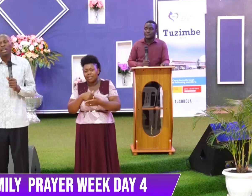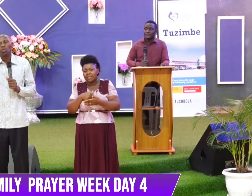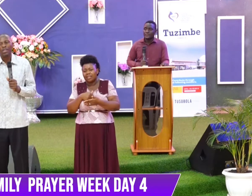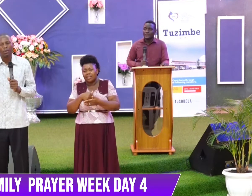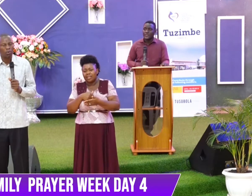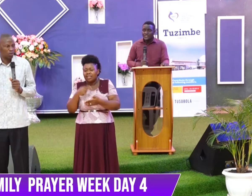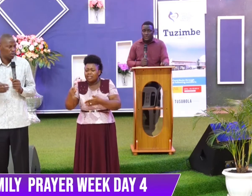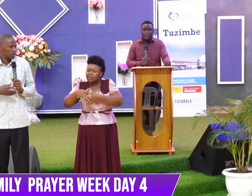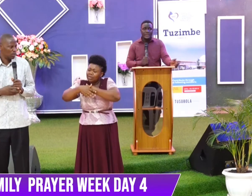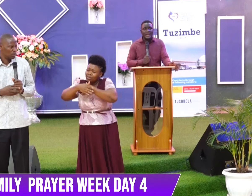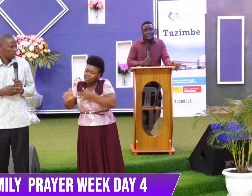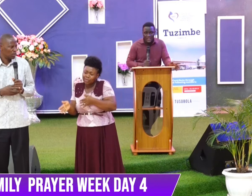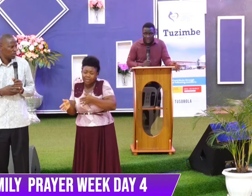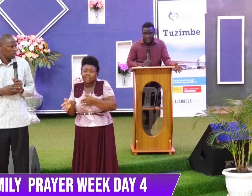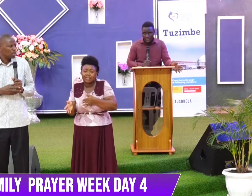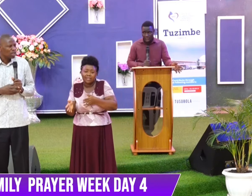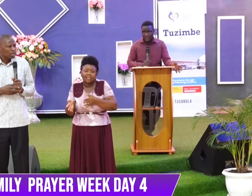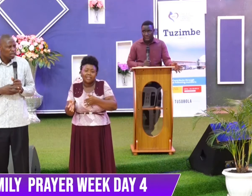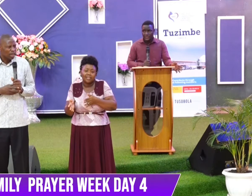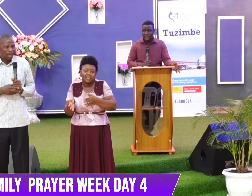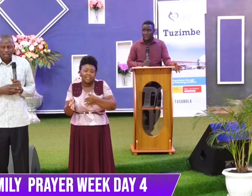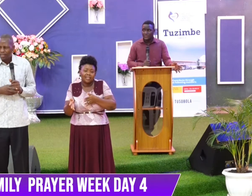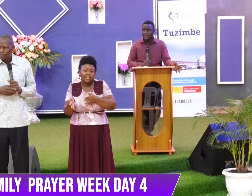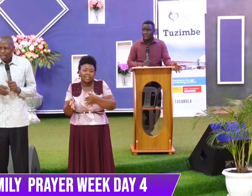me. She opened up the door.